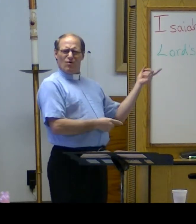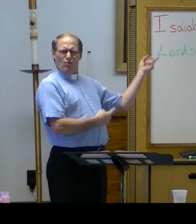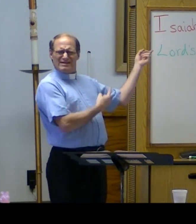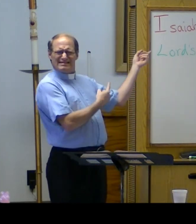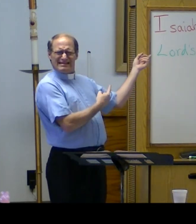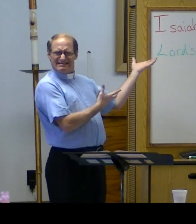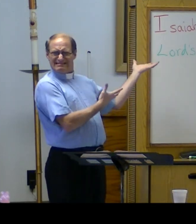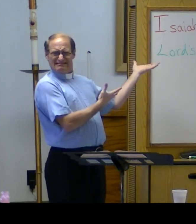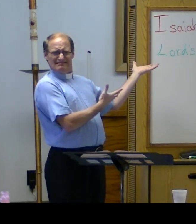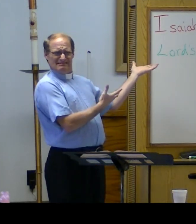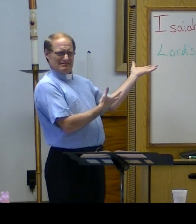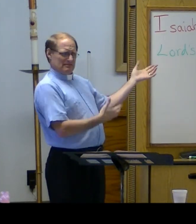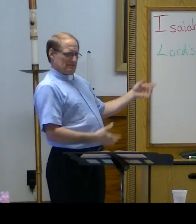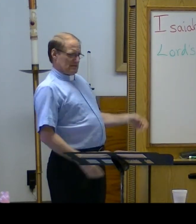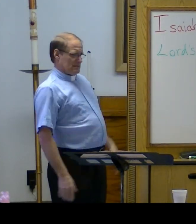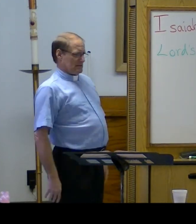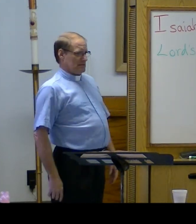What is this?